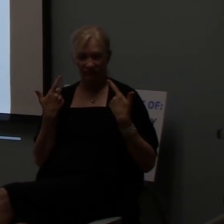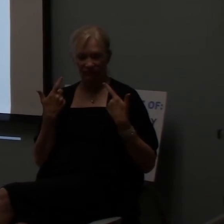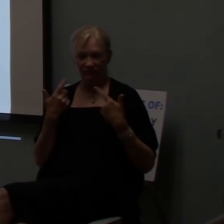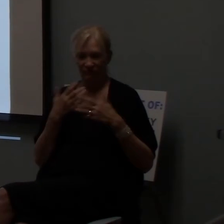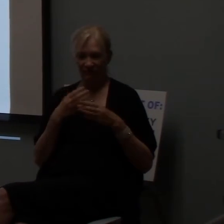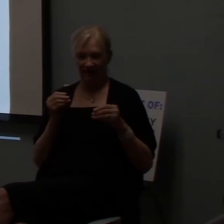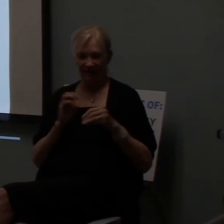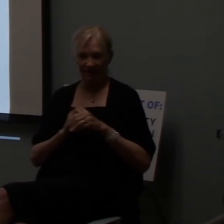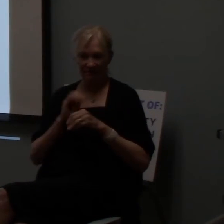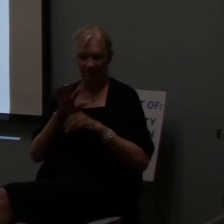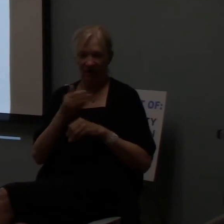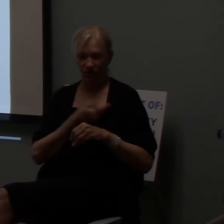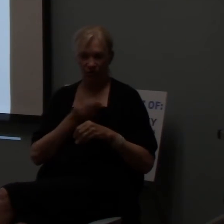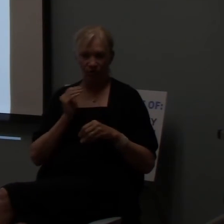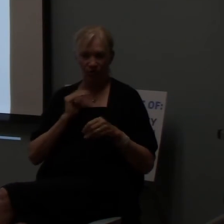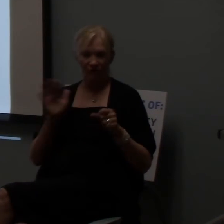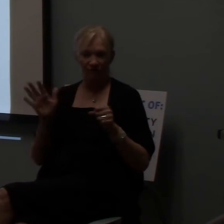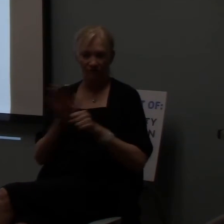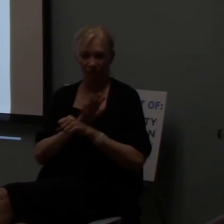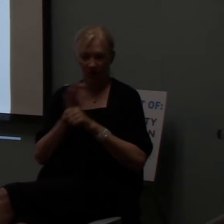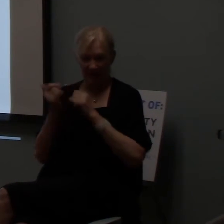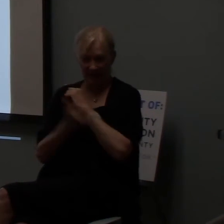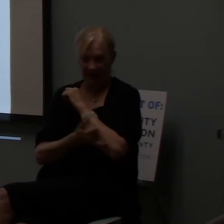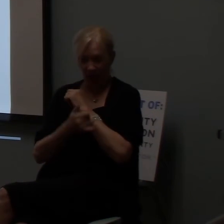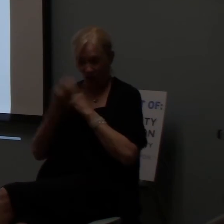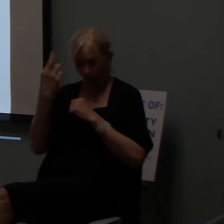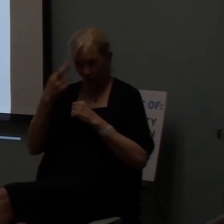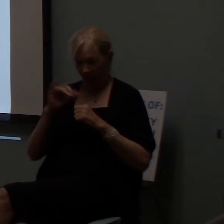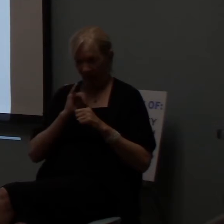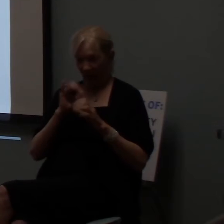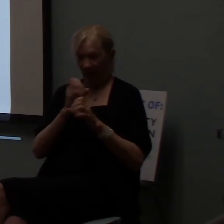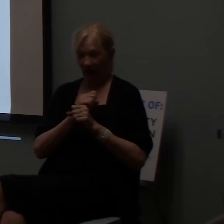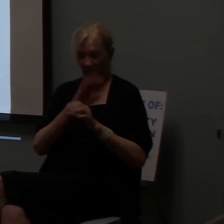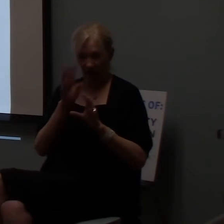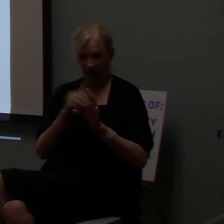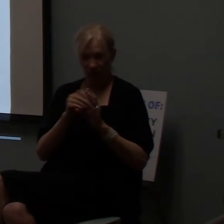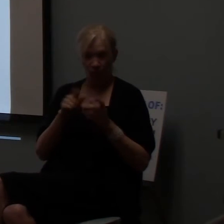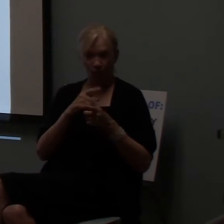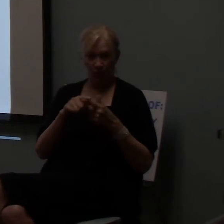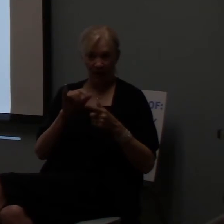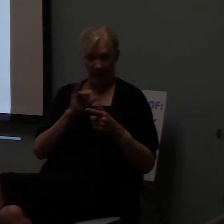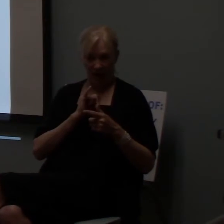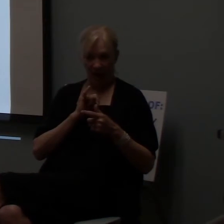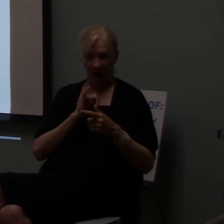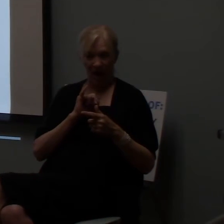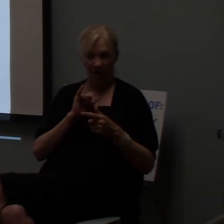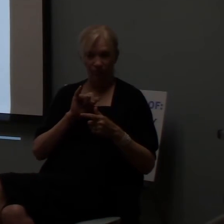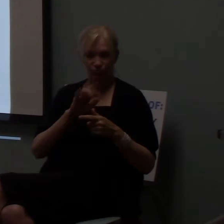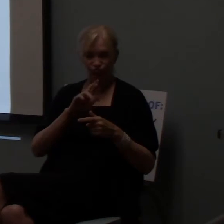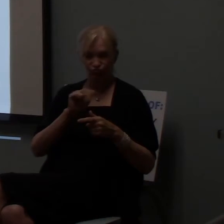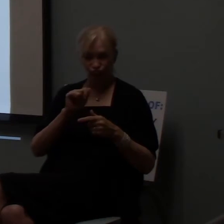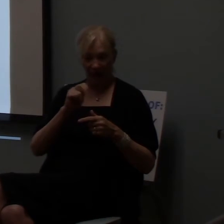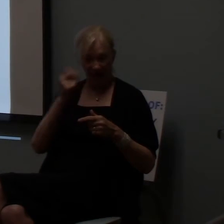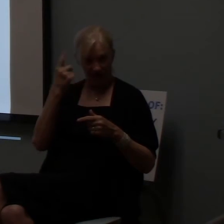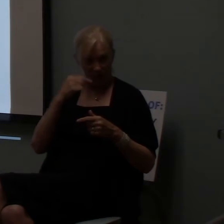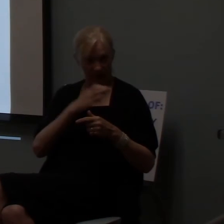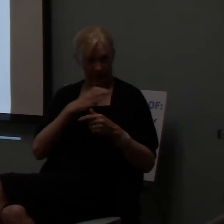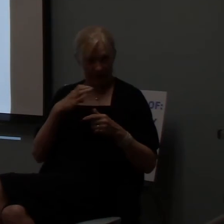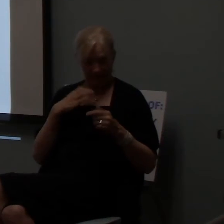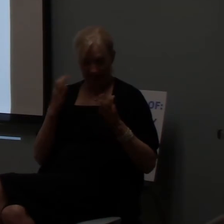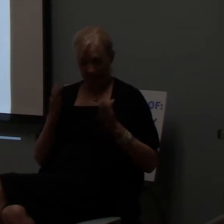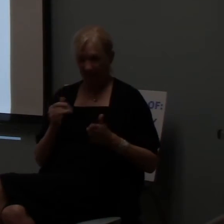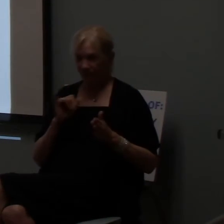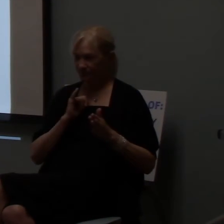our entire county. The reason I got involved in this is because when I was running for commissioner, and I've been active